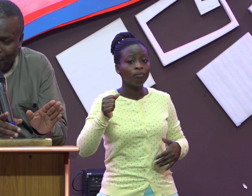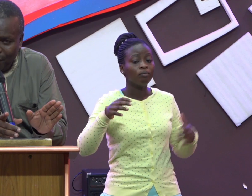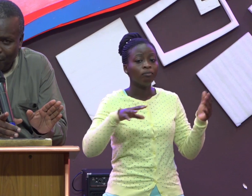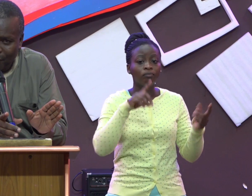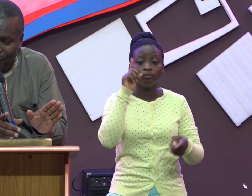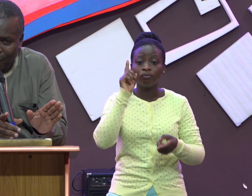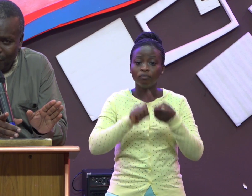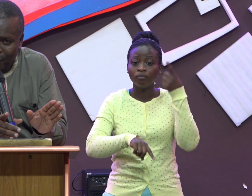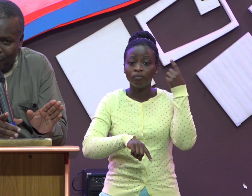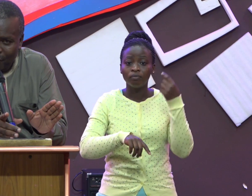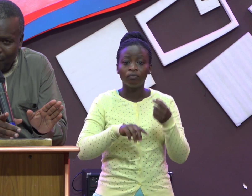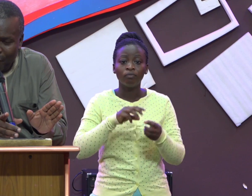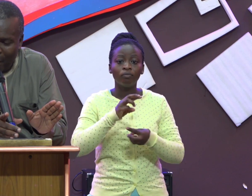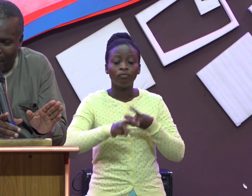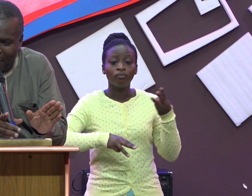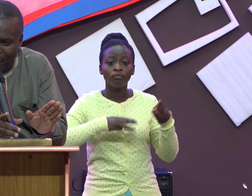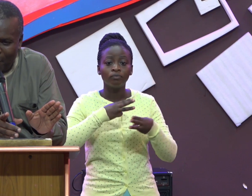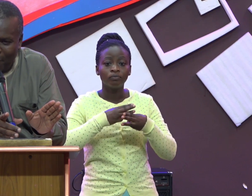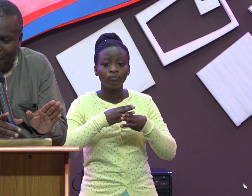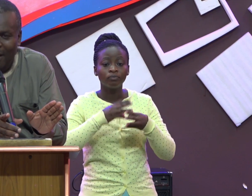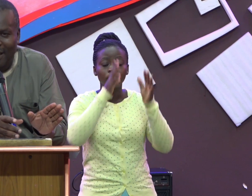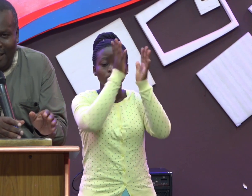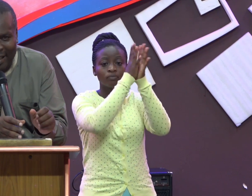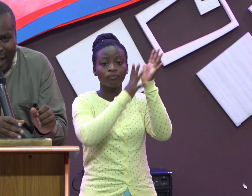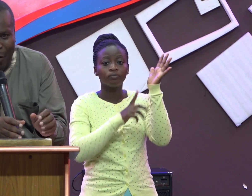walking well, melting the world before him. Mukama favors.